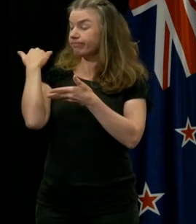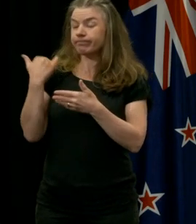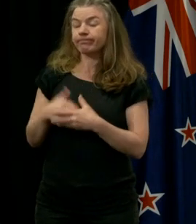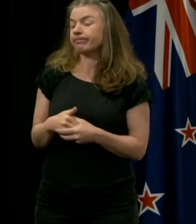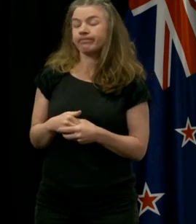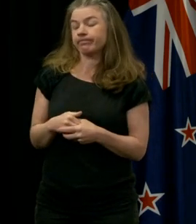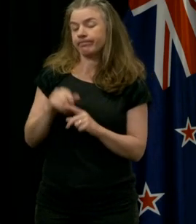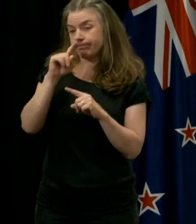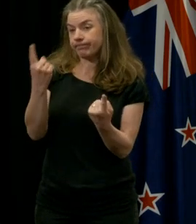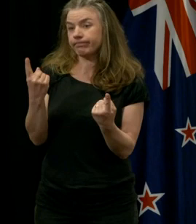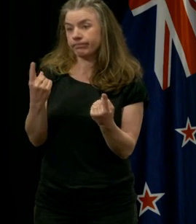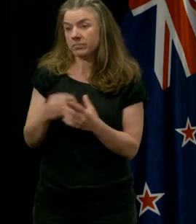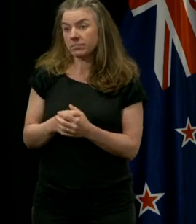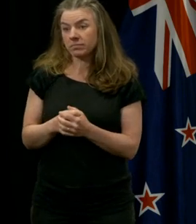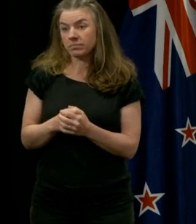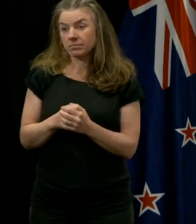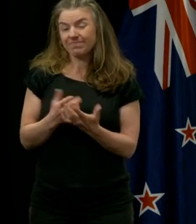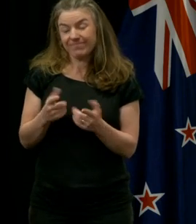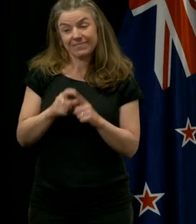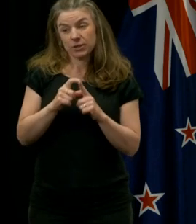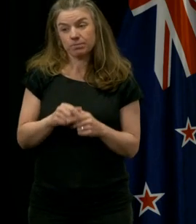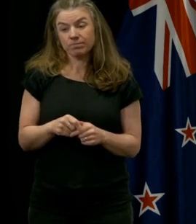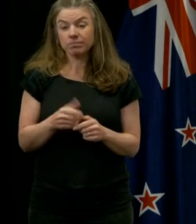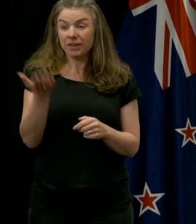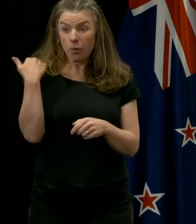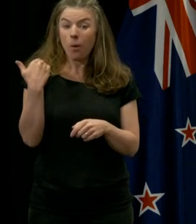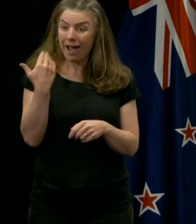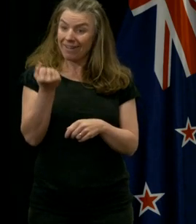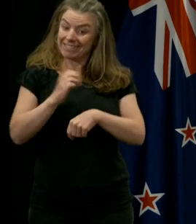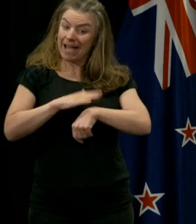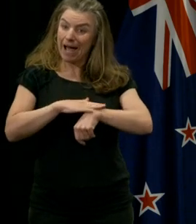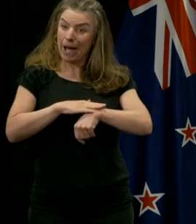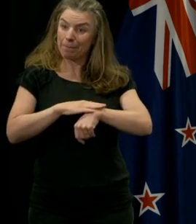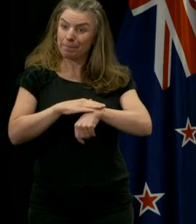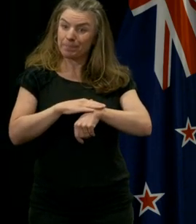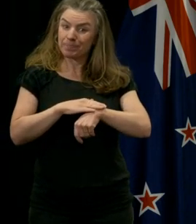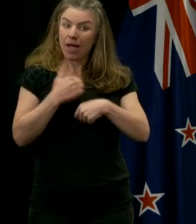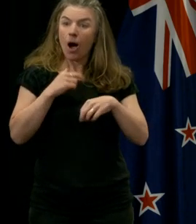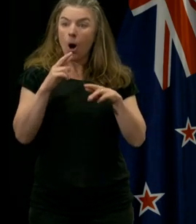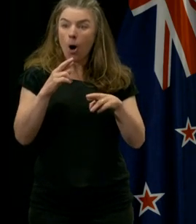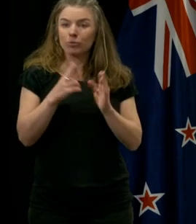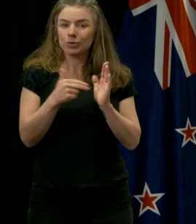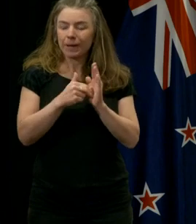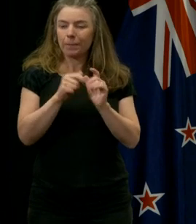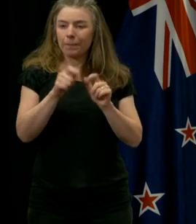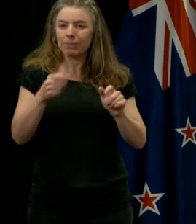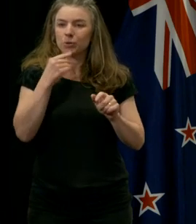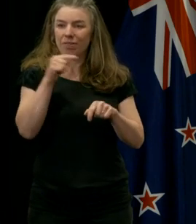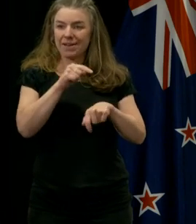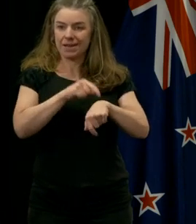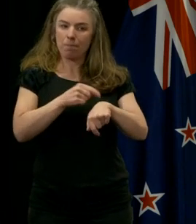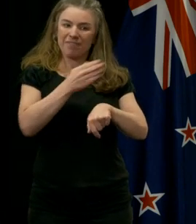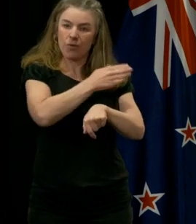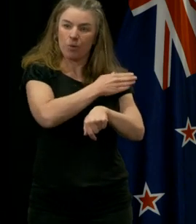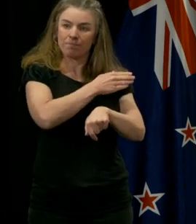routes as well. And so that has made it difficult. There was a window, and what I hope is that New Zealanders use that window, heard